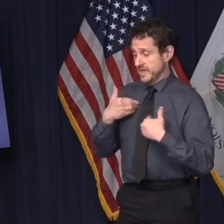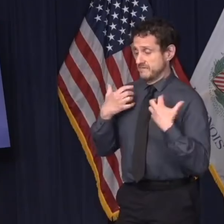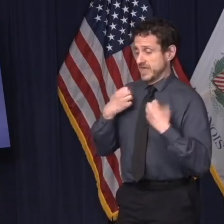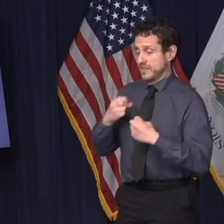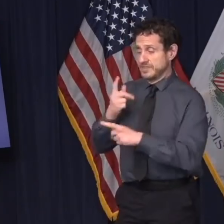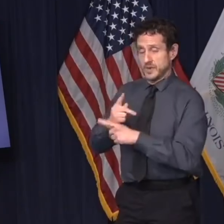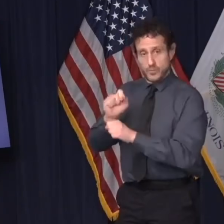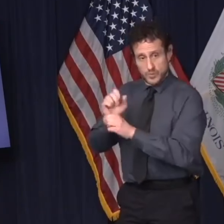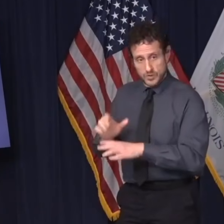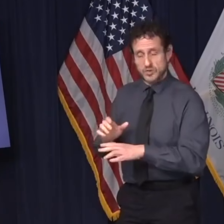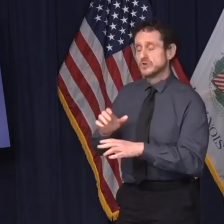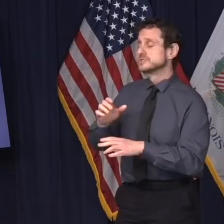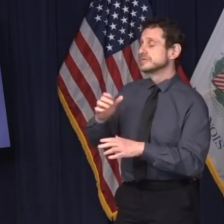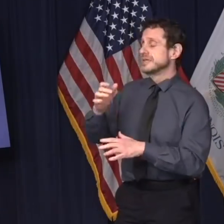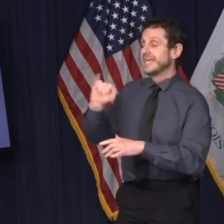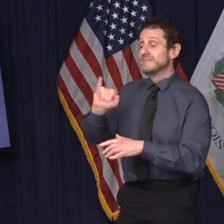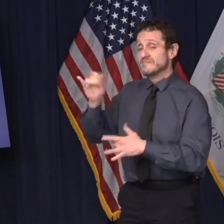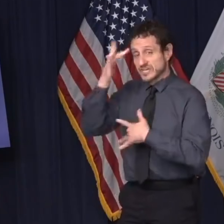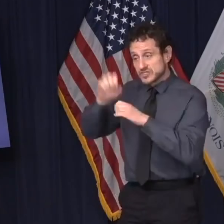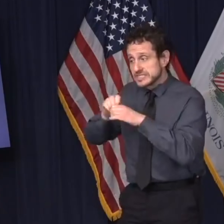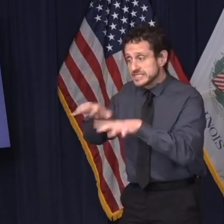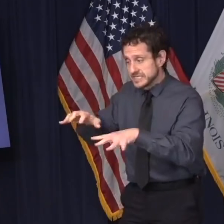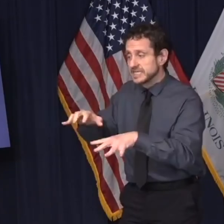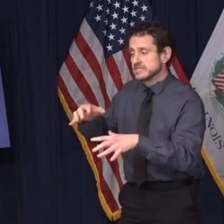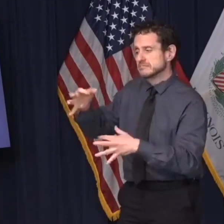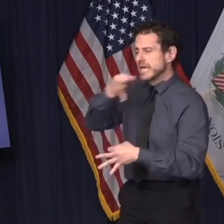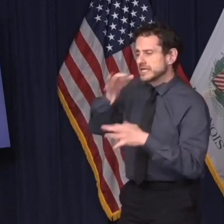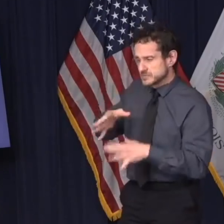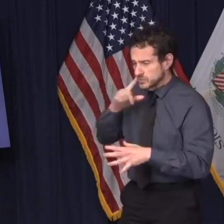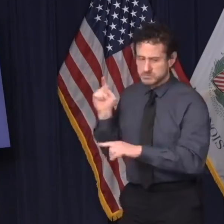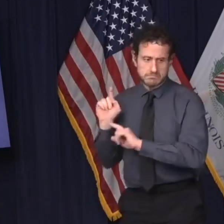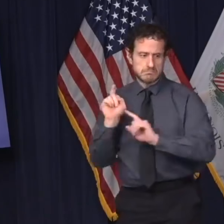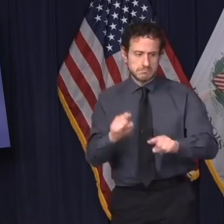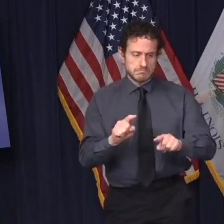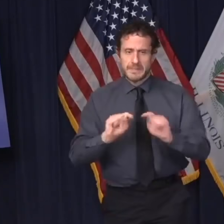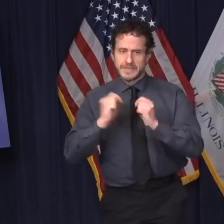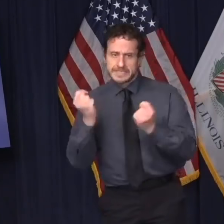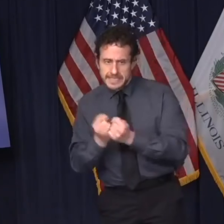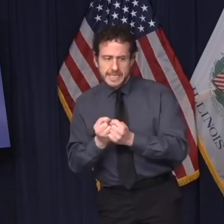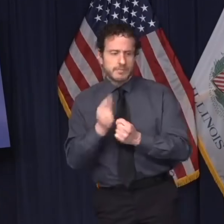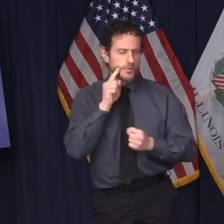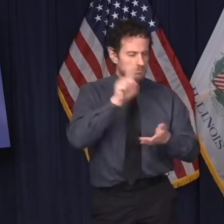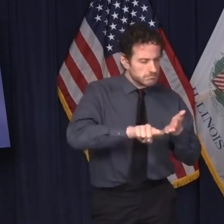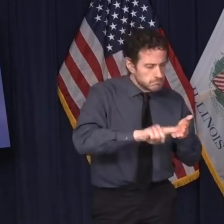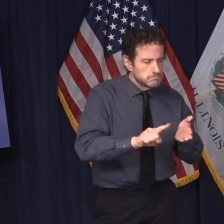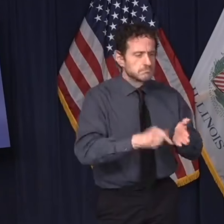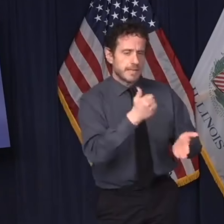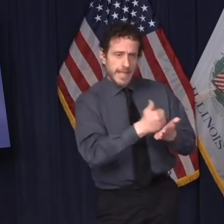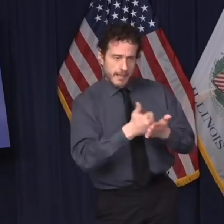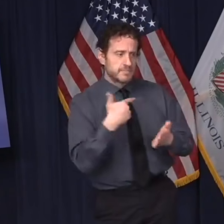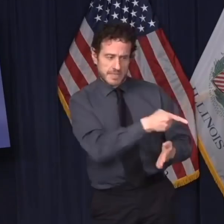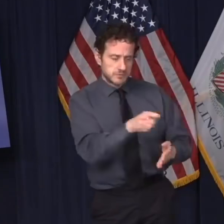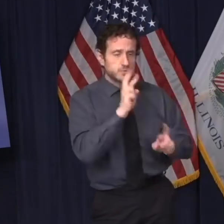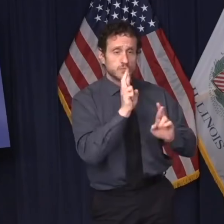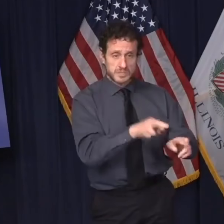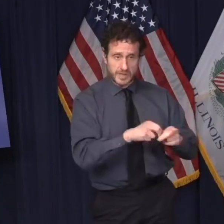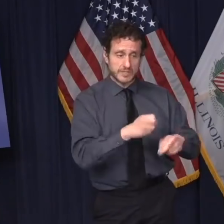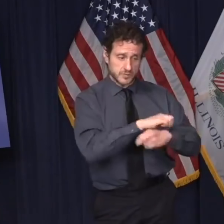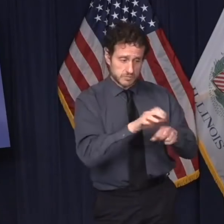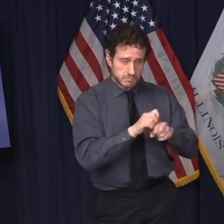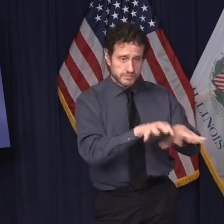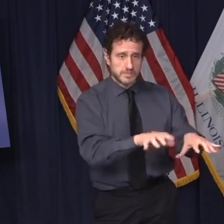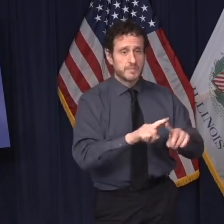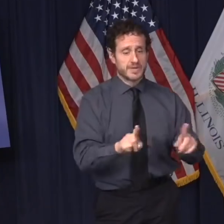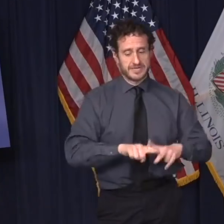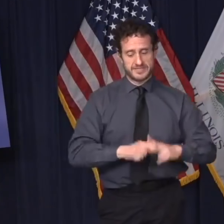and Project Hope volunteers to these facilities, and they will continue to operate as a part of our response. But